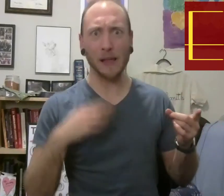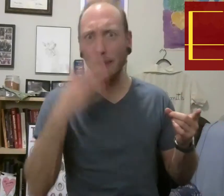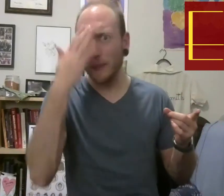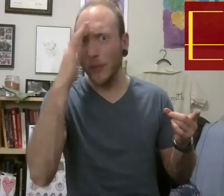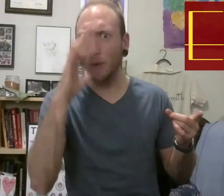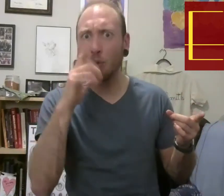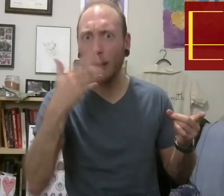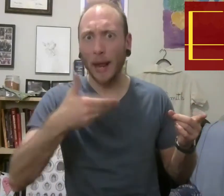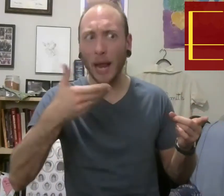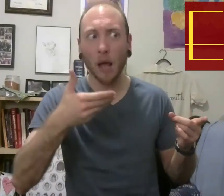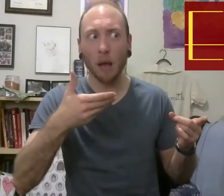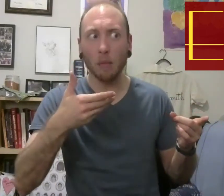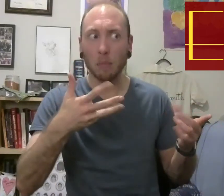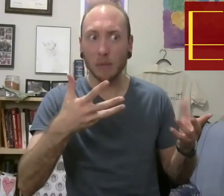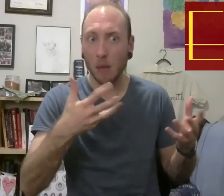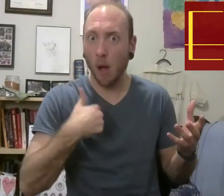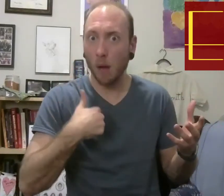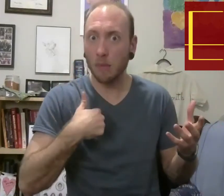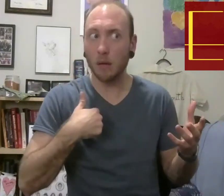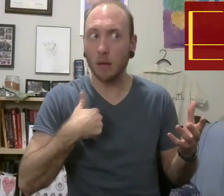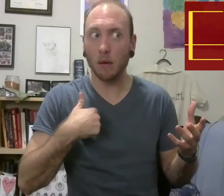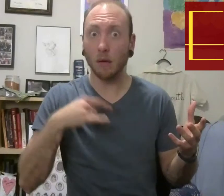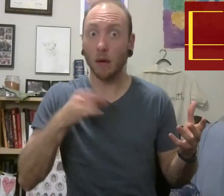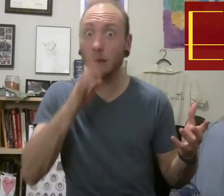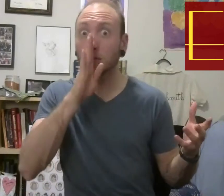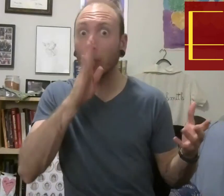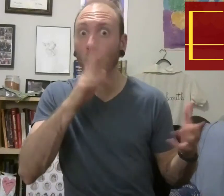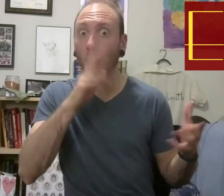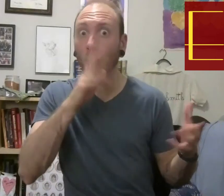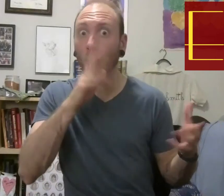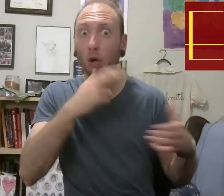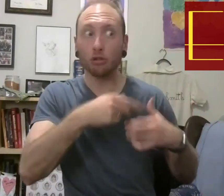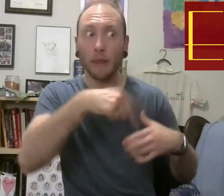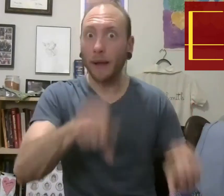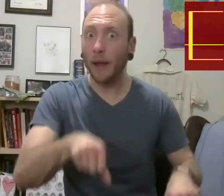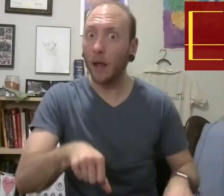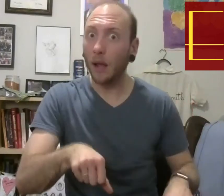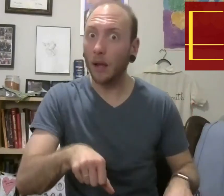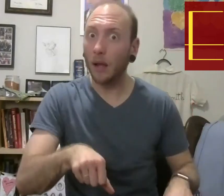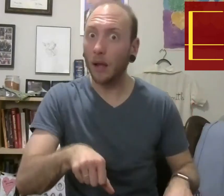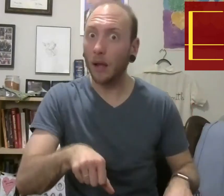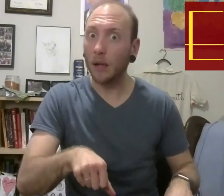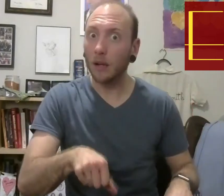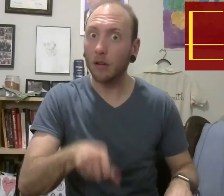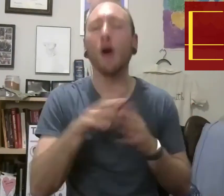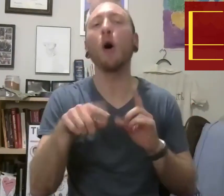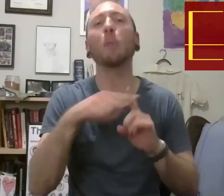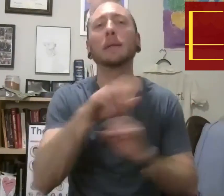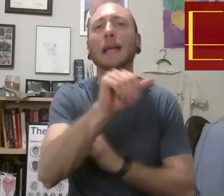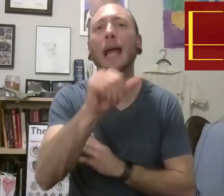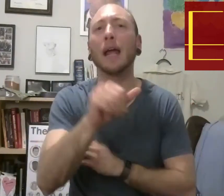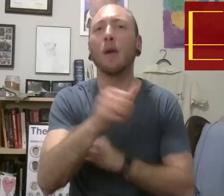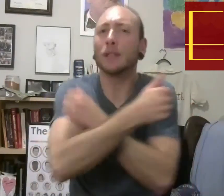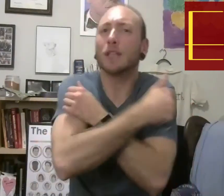openness. It was new to me, and it felt really, really good. Also, hugging people felt really good. I hadn't done that in a while.